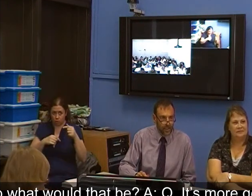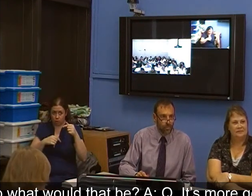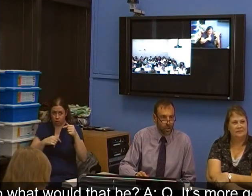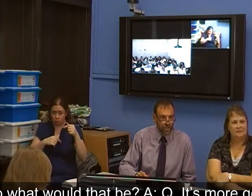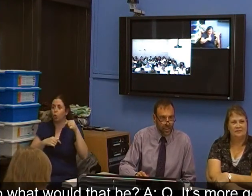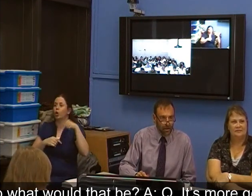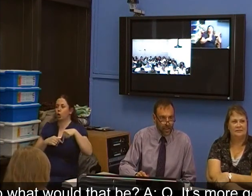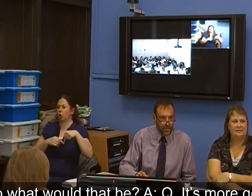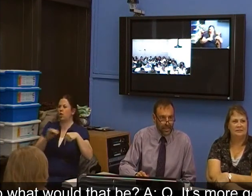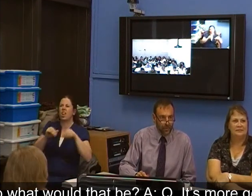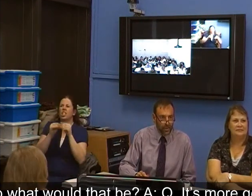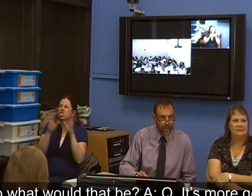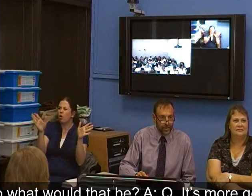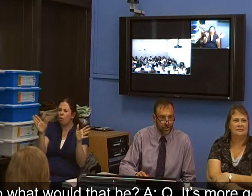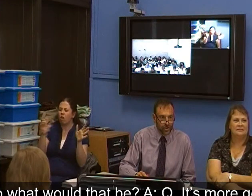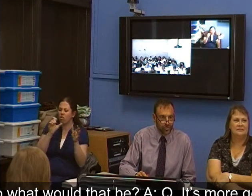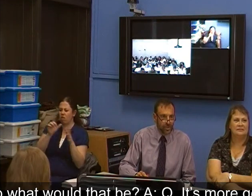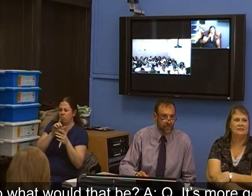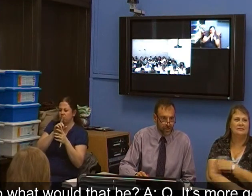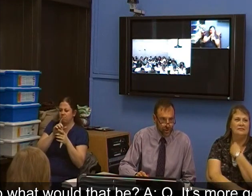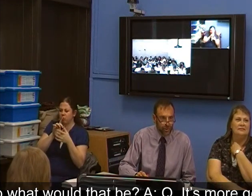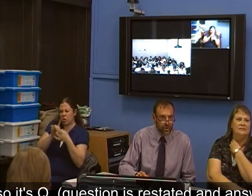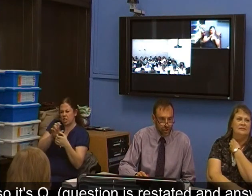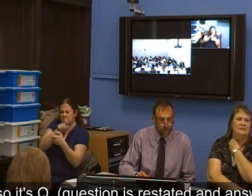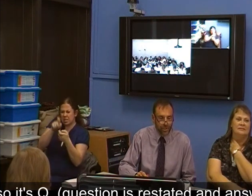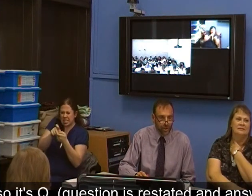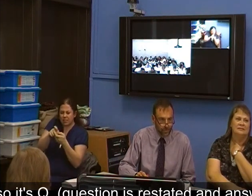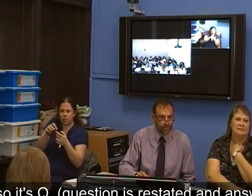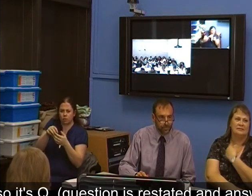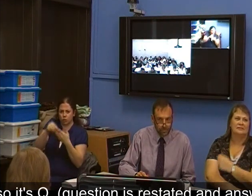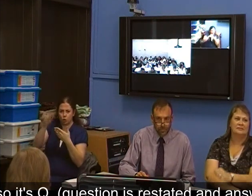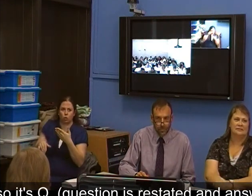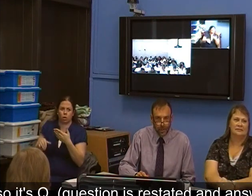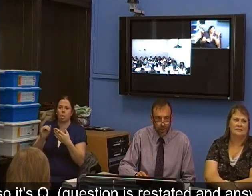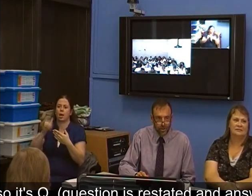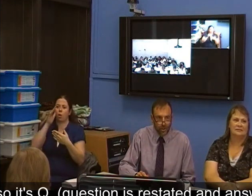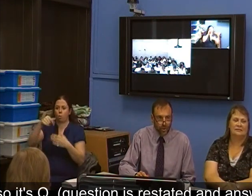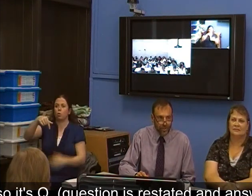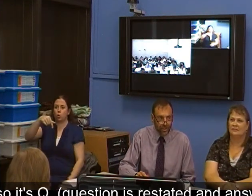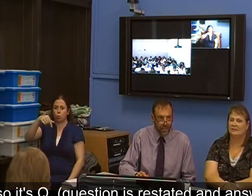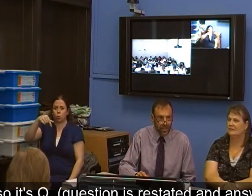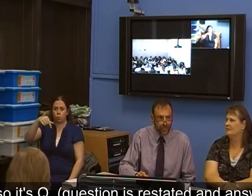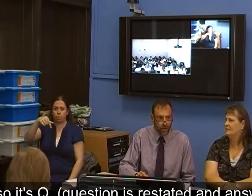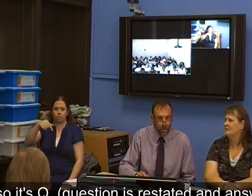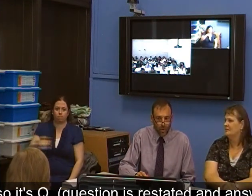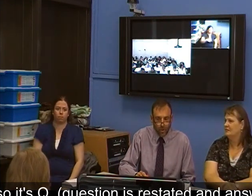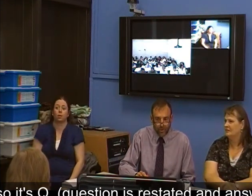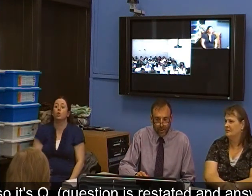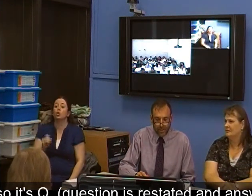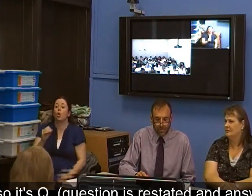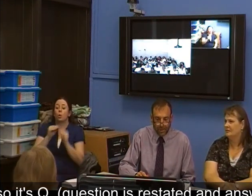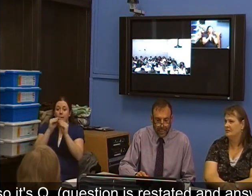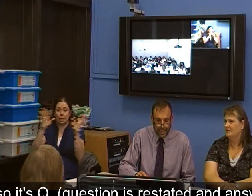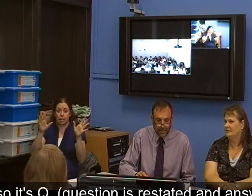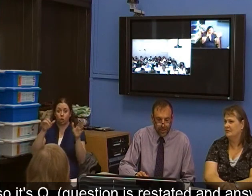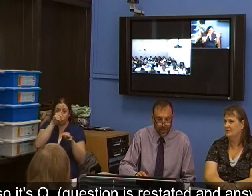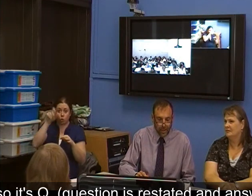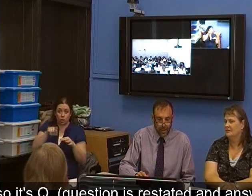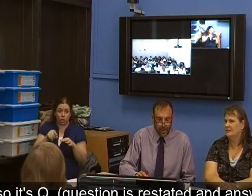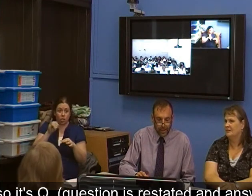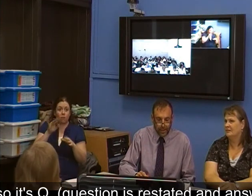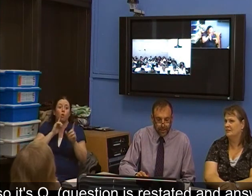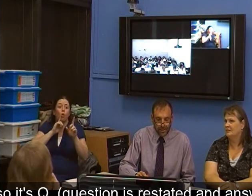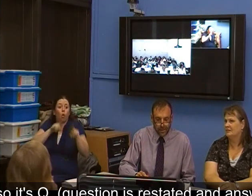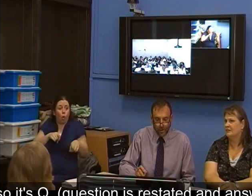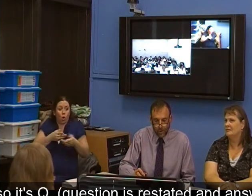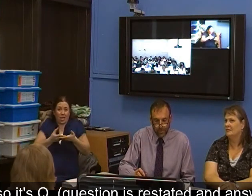more generic. It's not related to a specific student, okay. So it's Q. So the question is, if you are ordering supplies, and